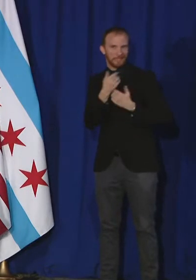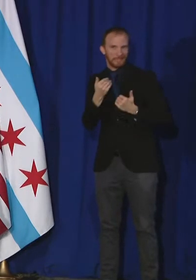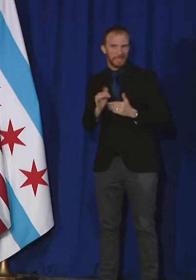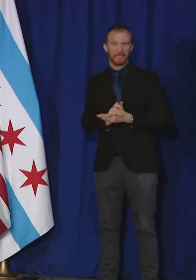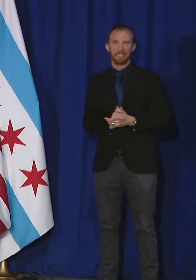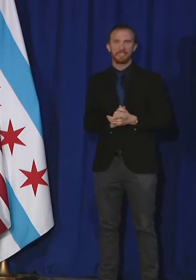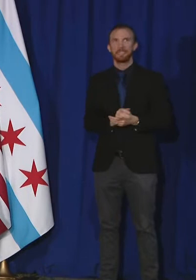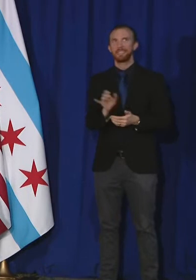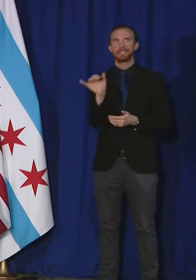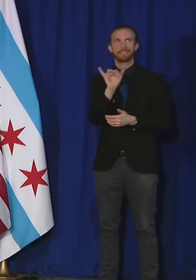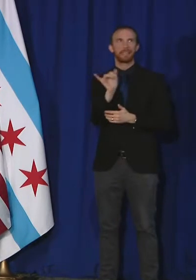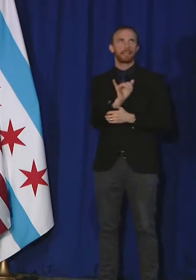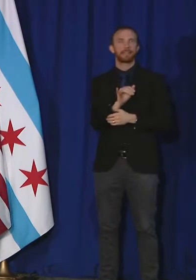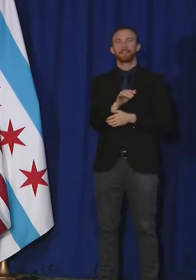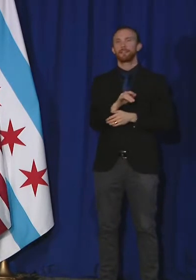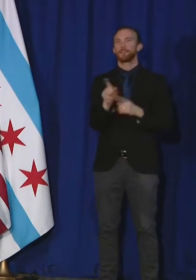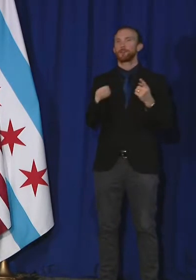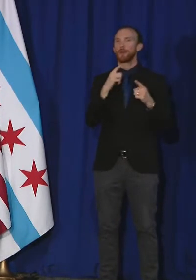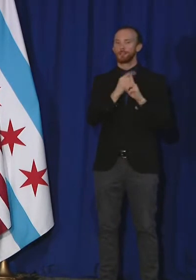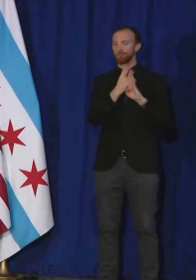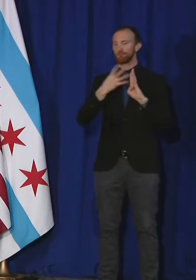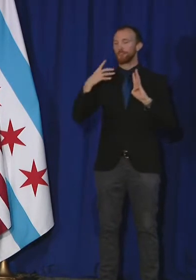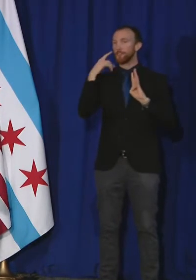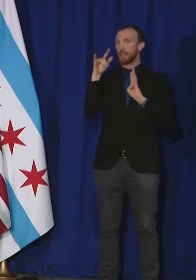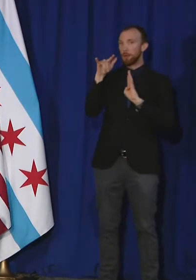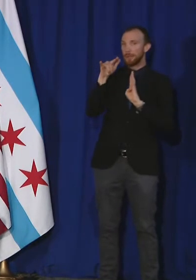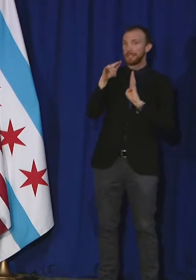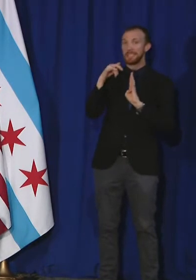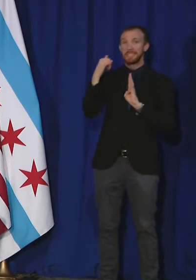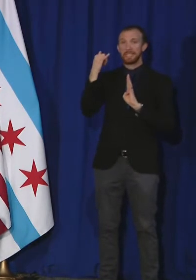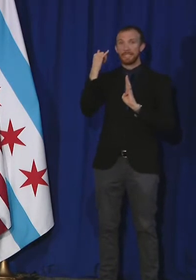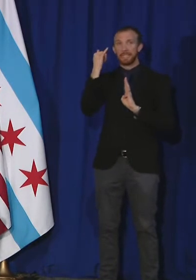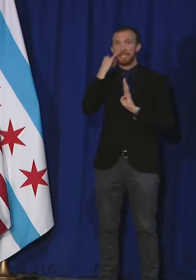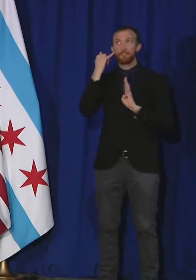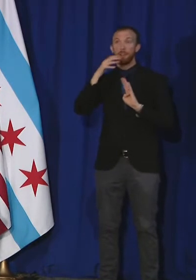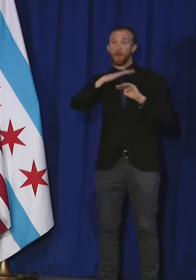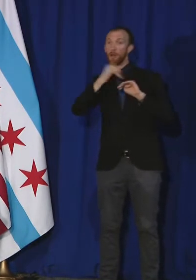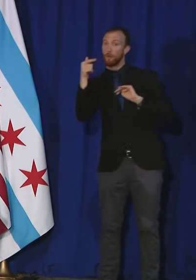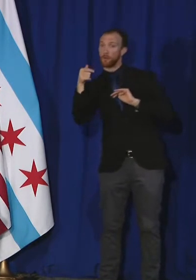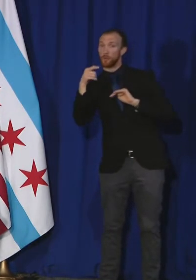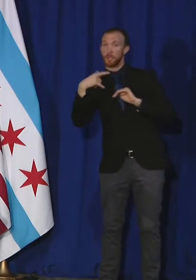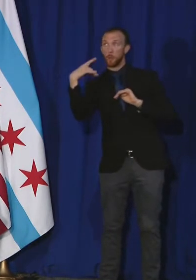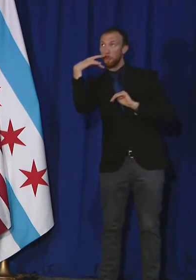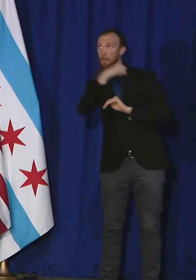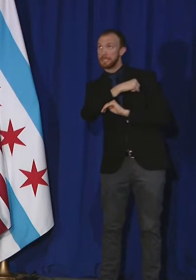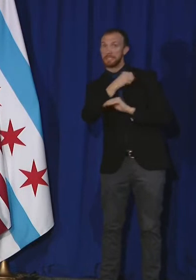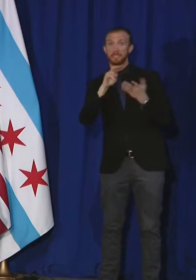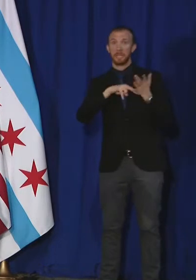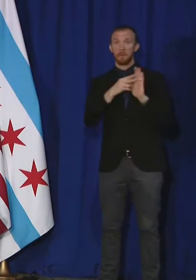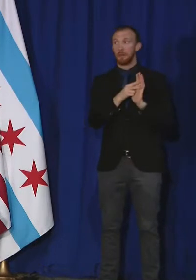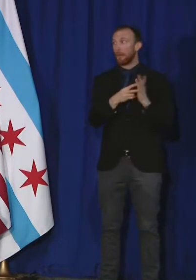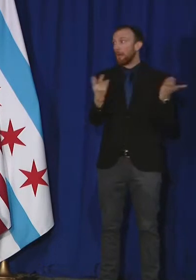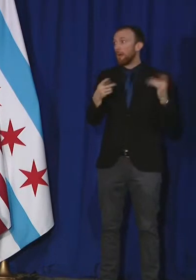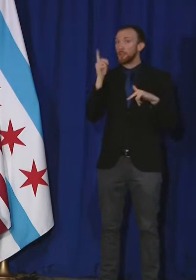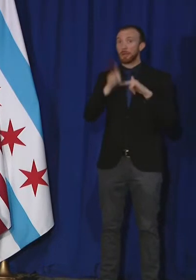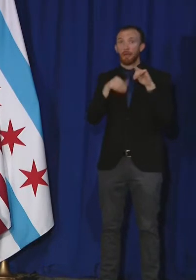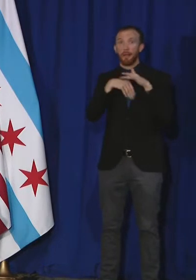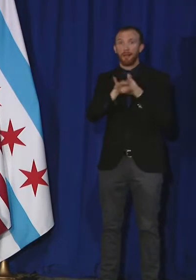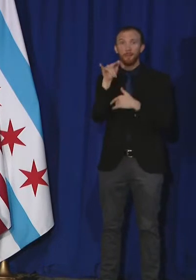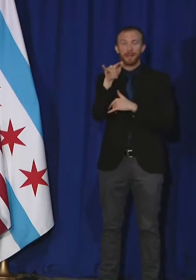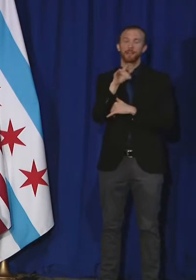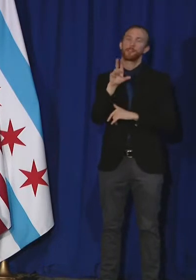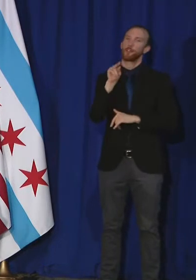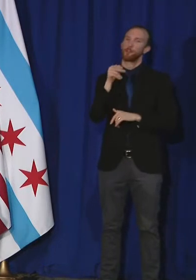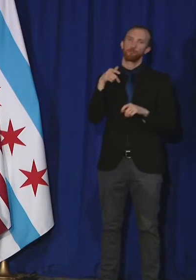like airplane boarding. If you've missed your call to get on the plane, you haven't missed your opportunity before the plane takes